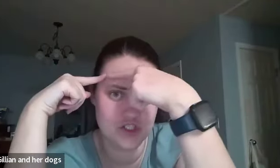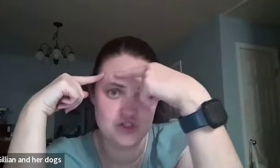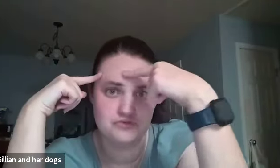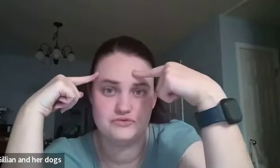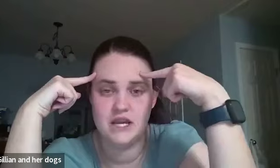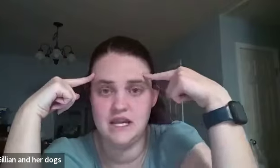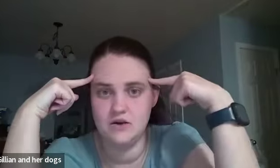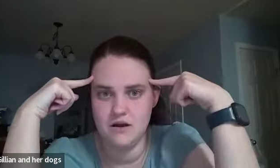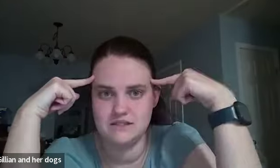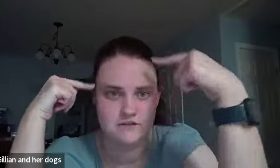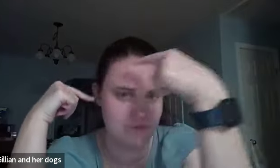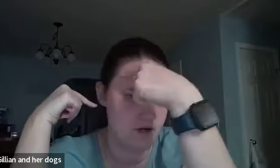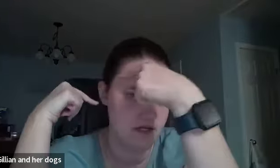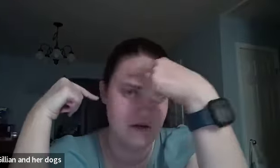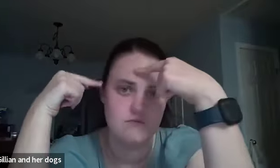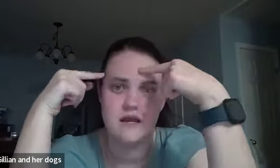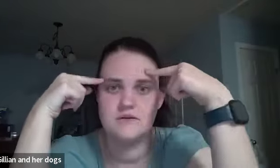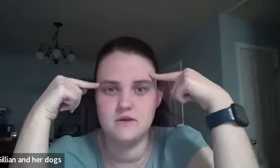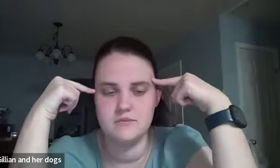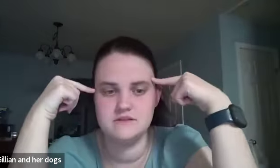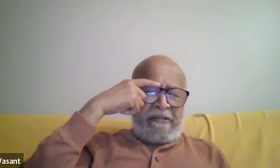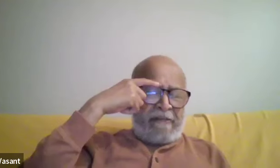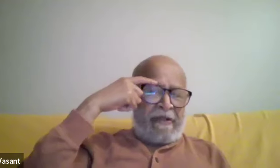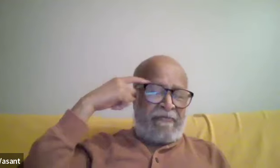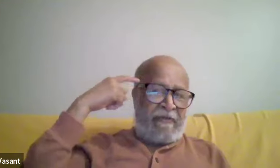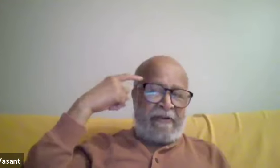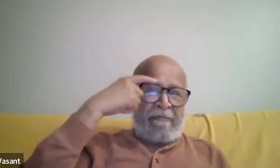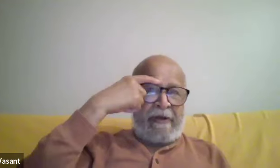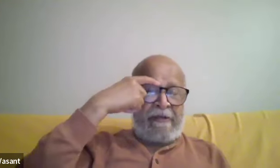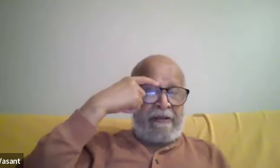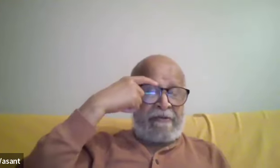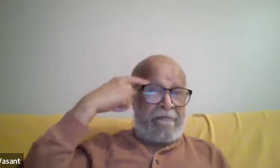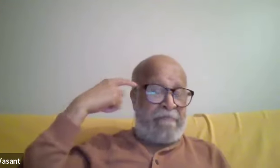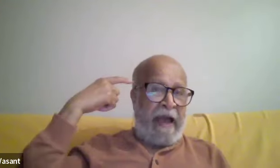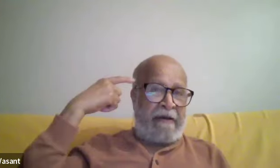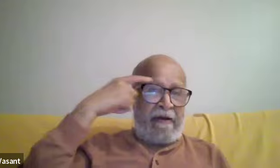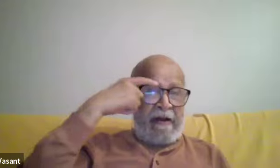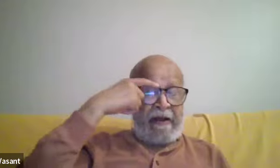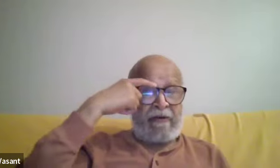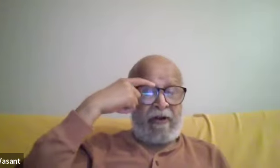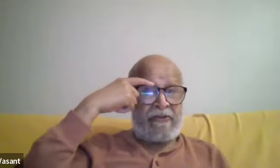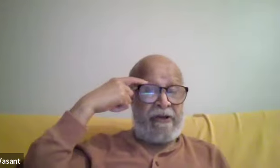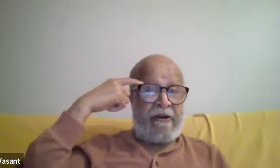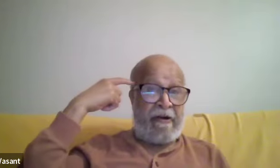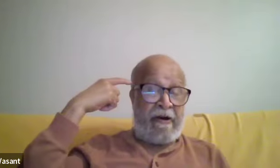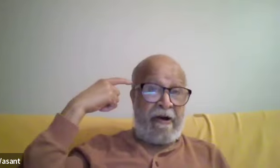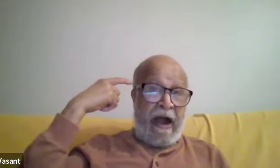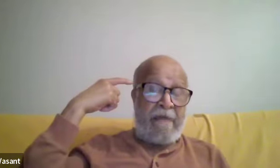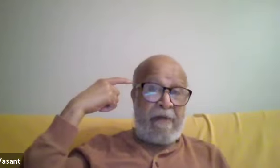just straight across your forehead, right Because above I your eye. did see something where somebody says black, like Black. across their